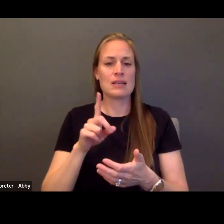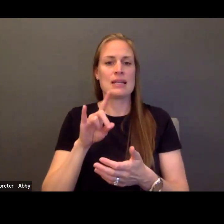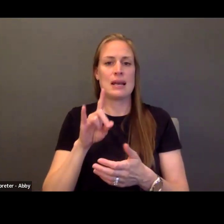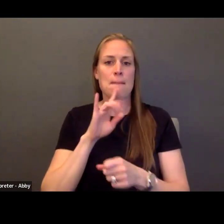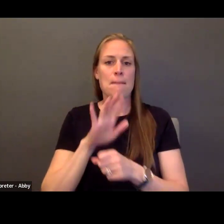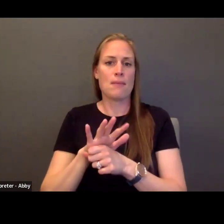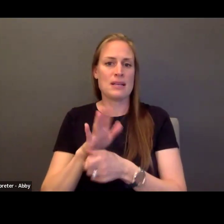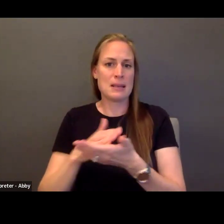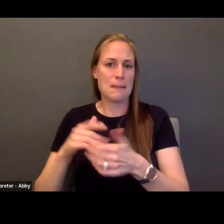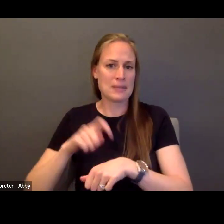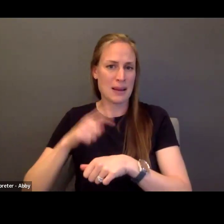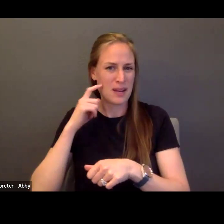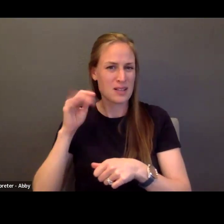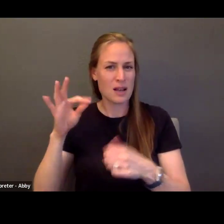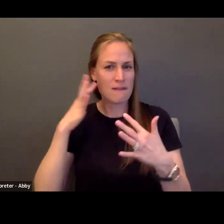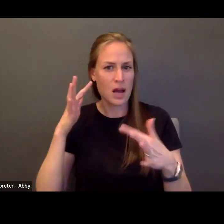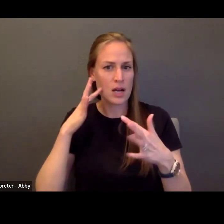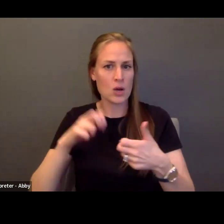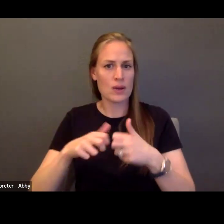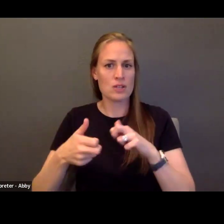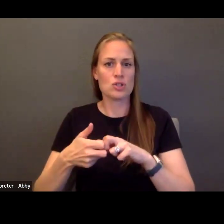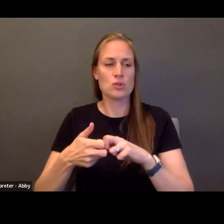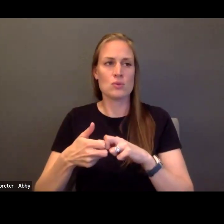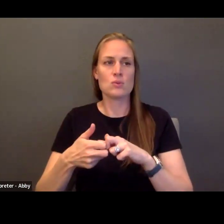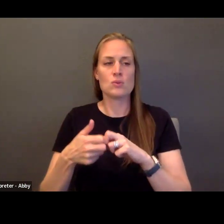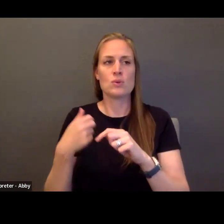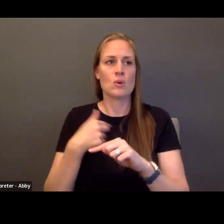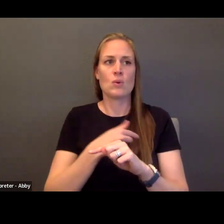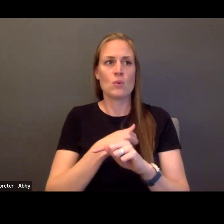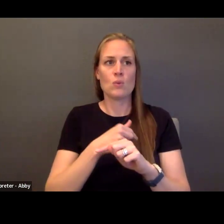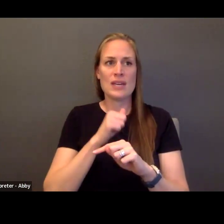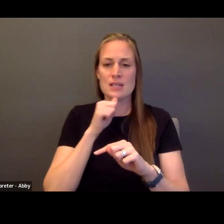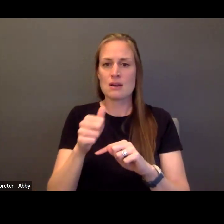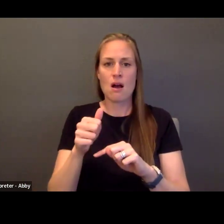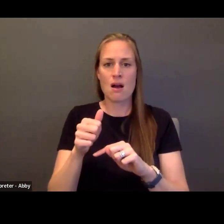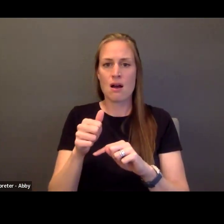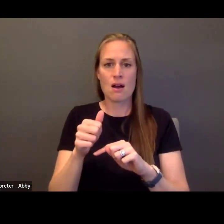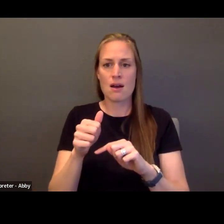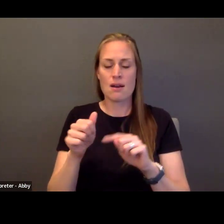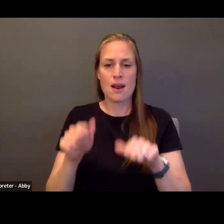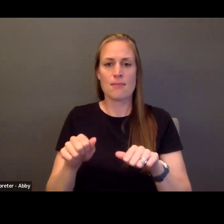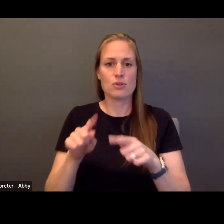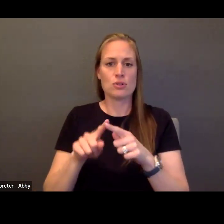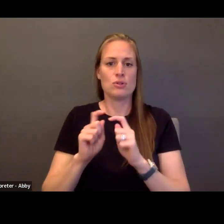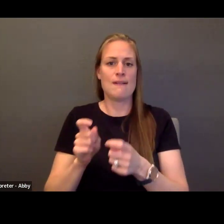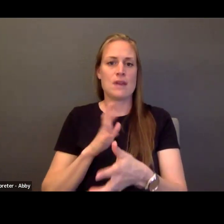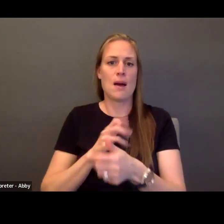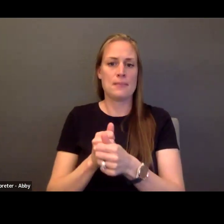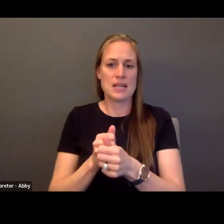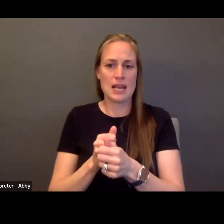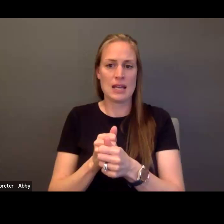audio issues, we did not get to the update about what's next for engaging with